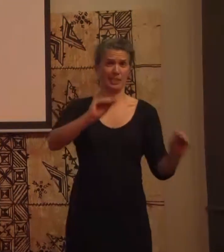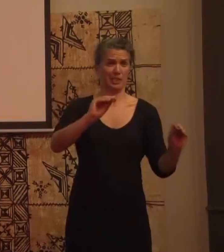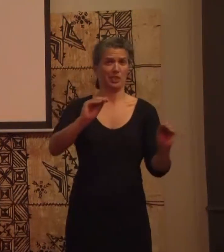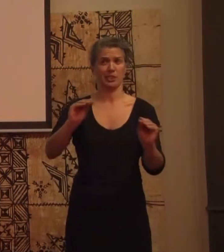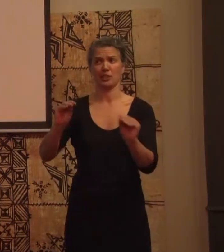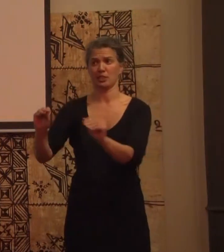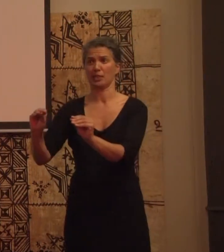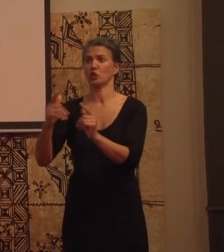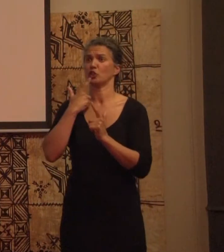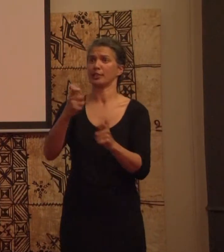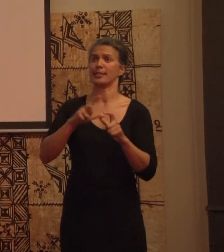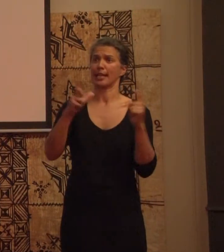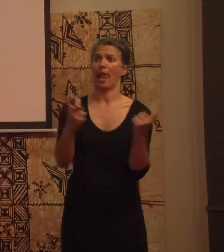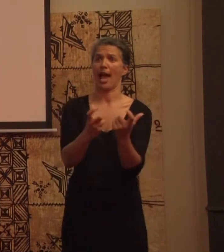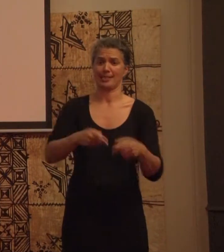registered an interest.